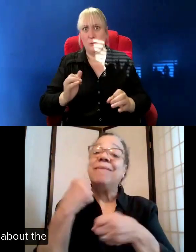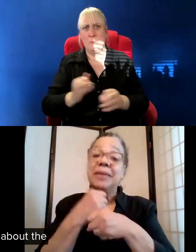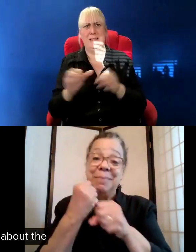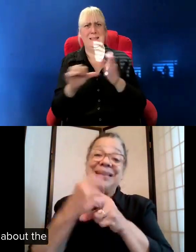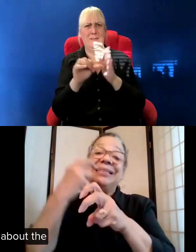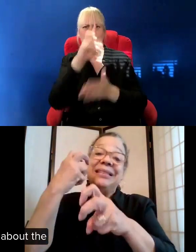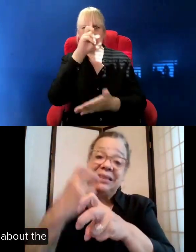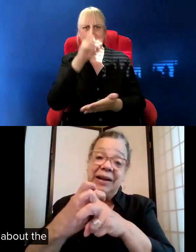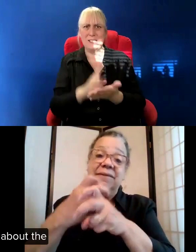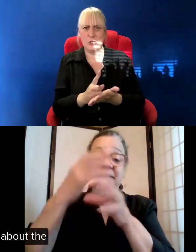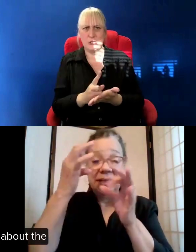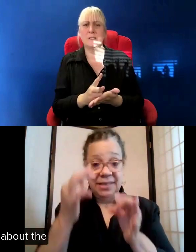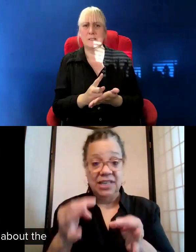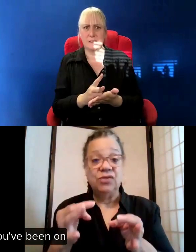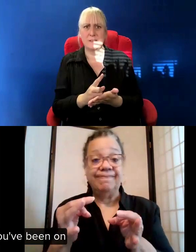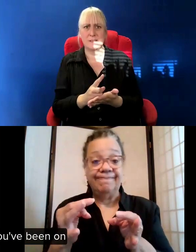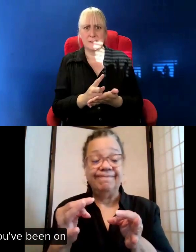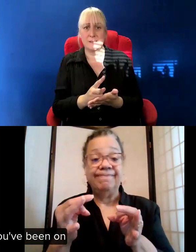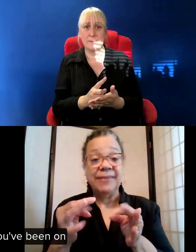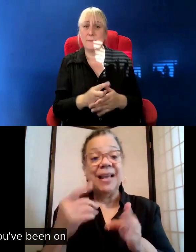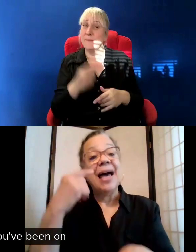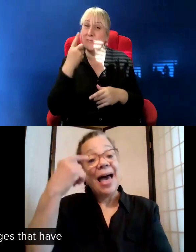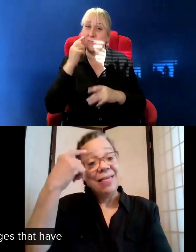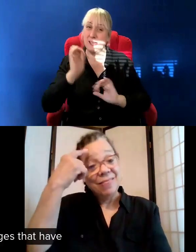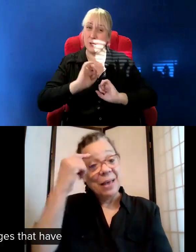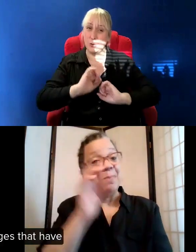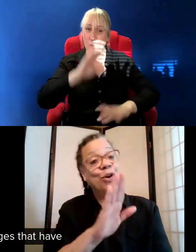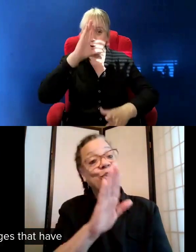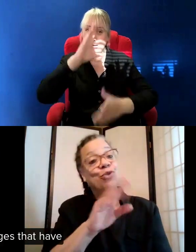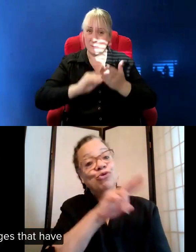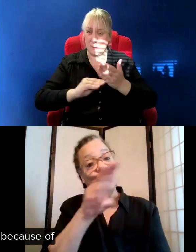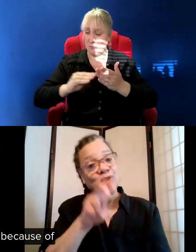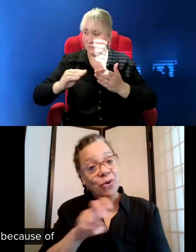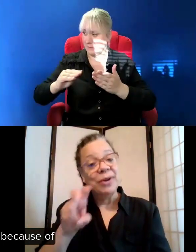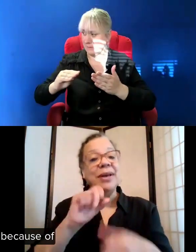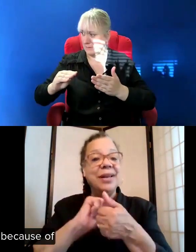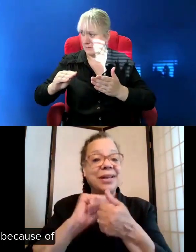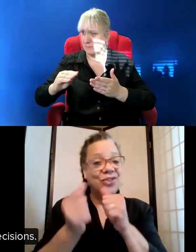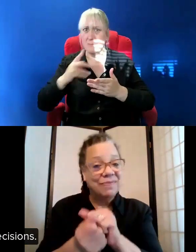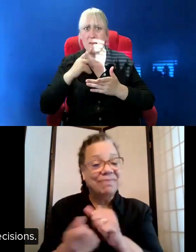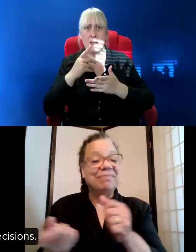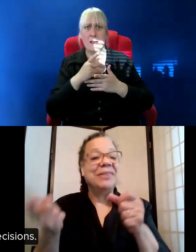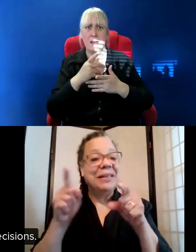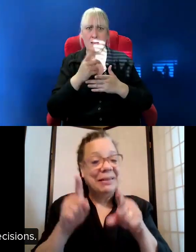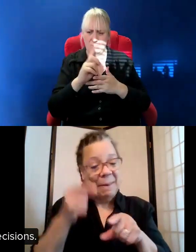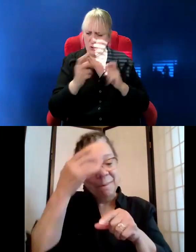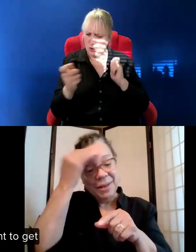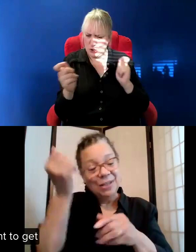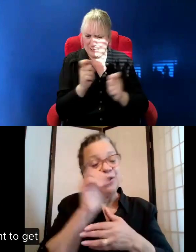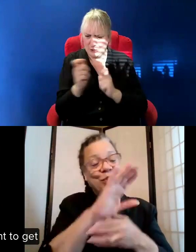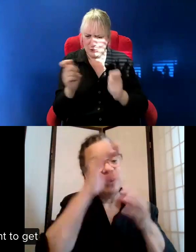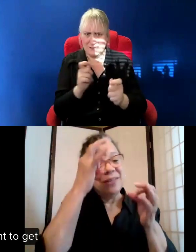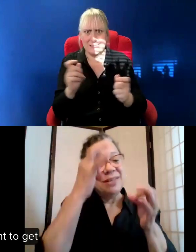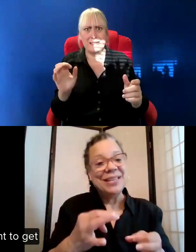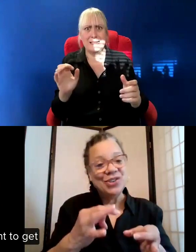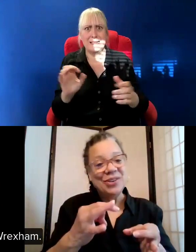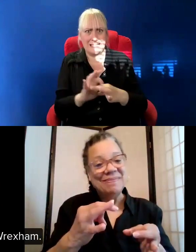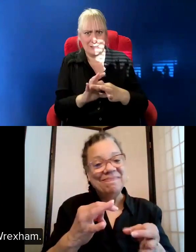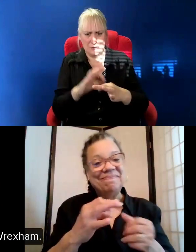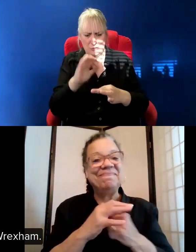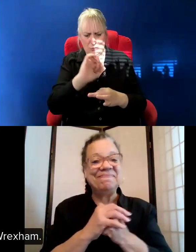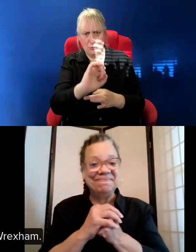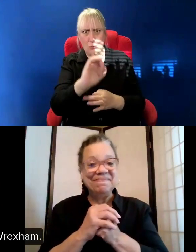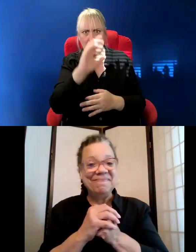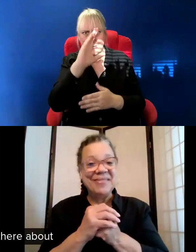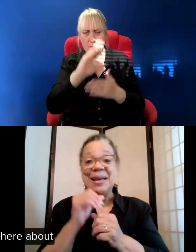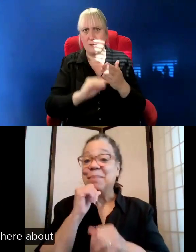But I think about the journey that you've been on and the changes that have been made because of those decisions. But I want to get back